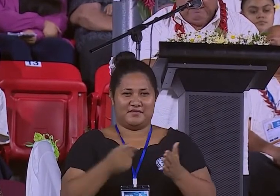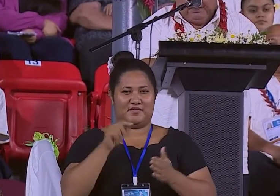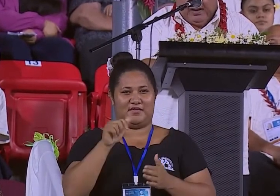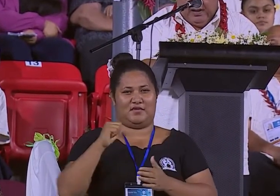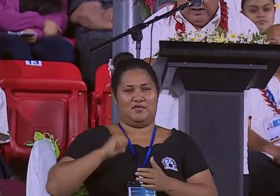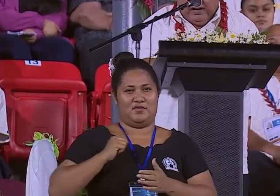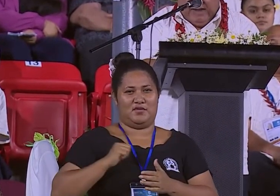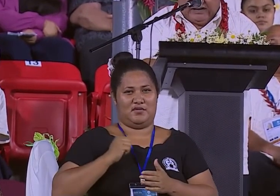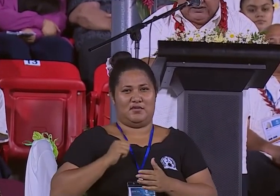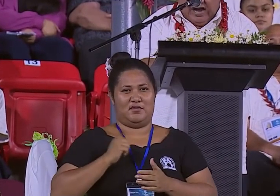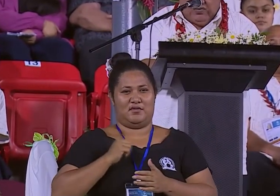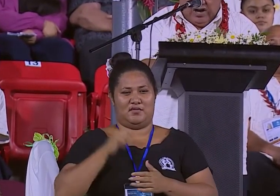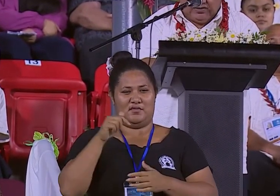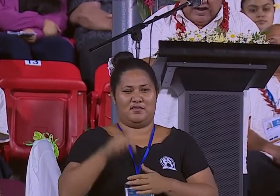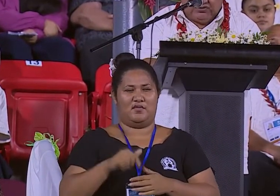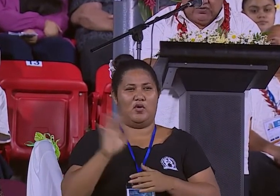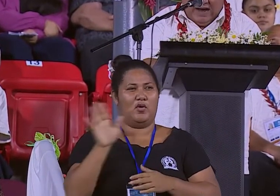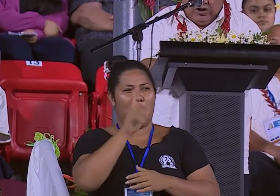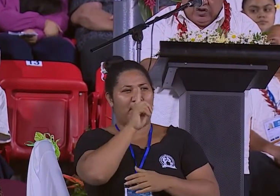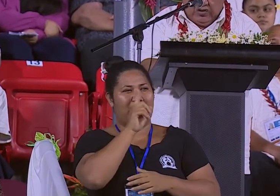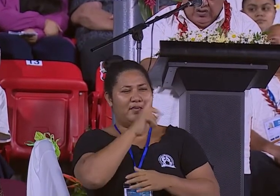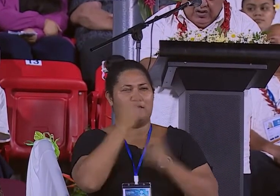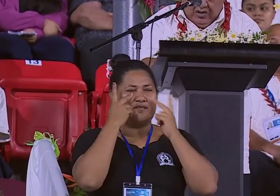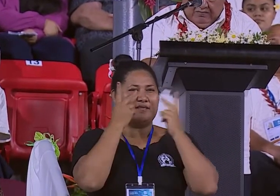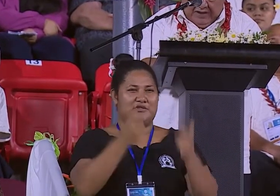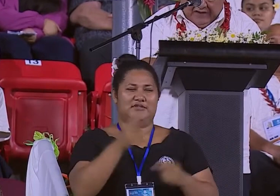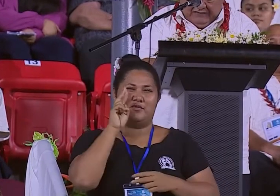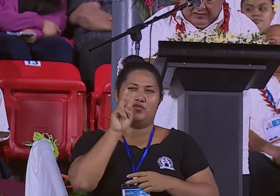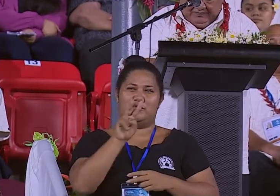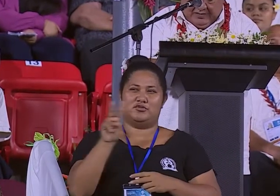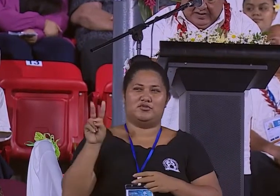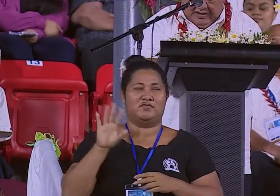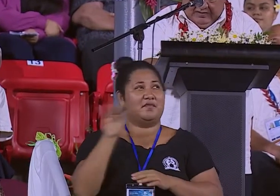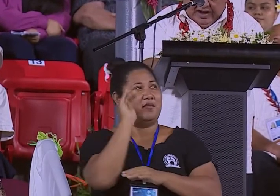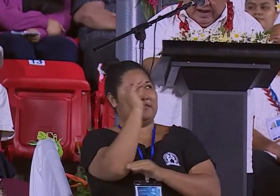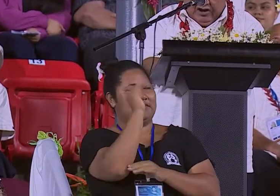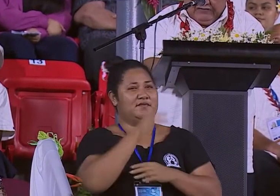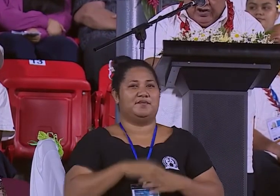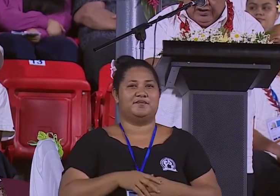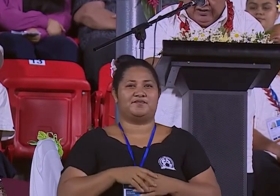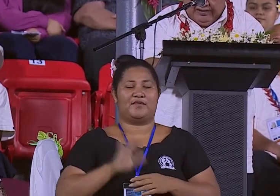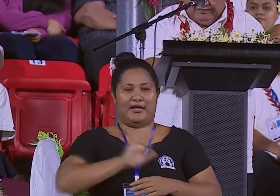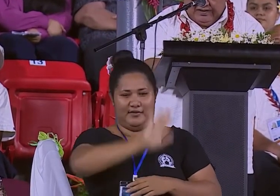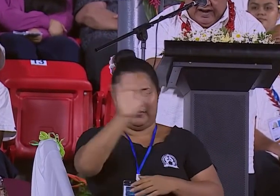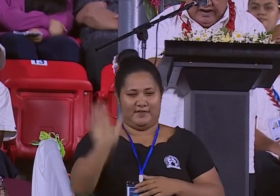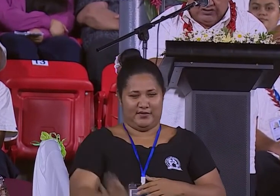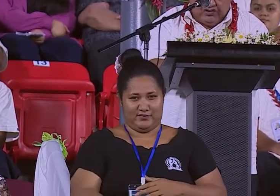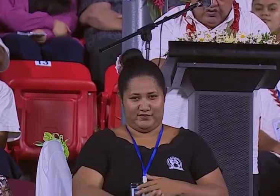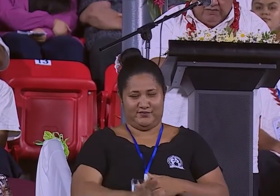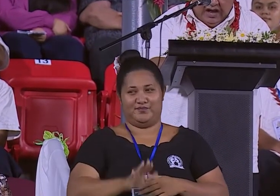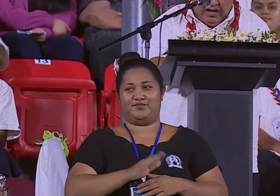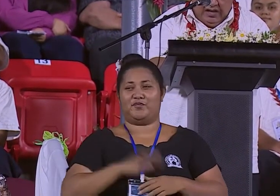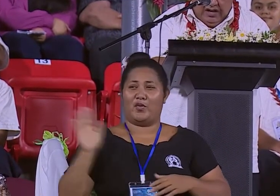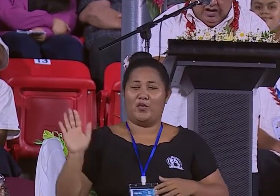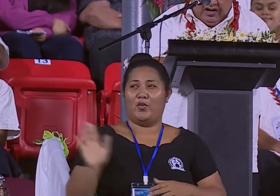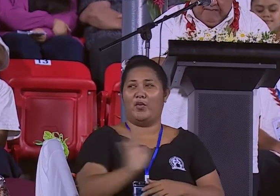fia. Ele ma tau a o tato malo mai fafo. Fa malo foi ya ilato